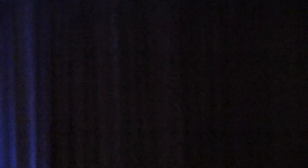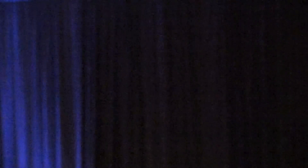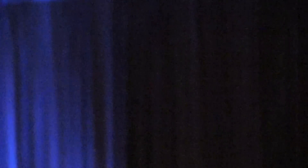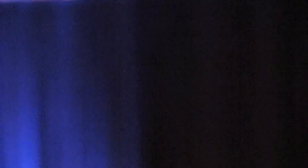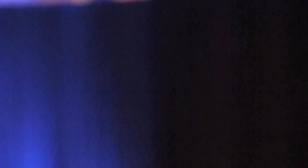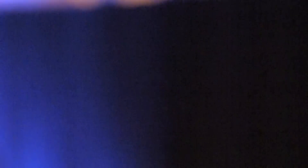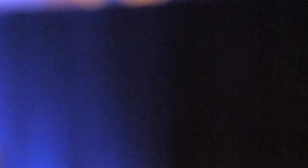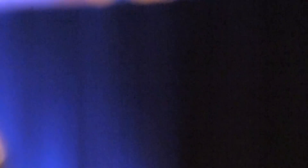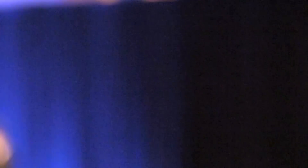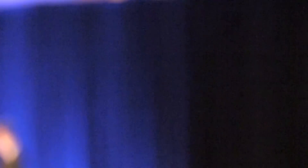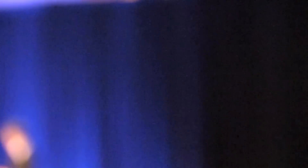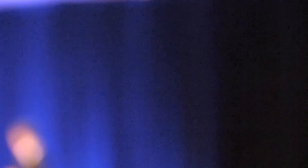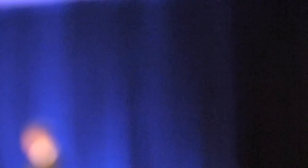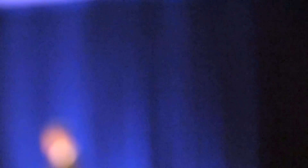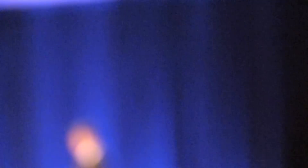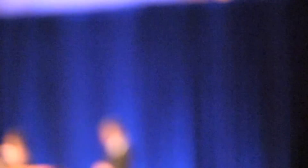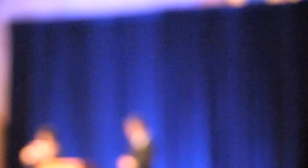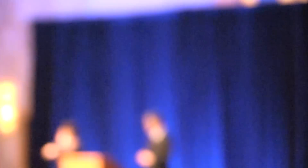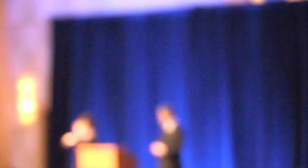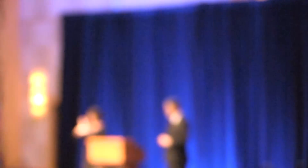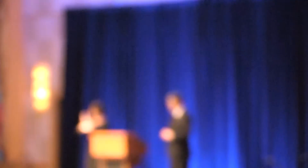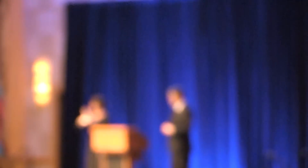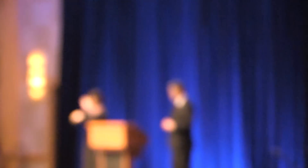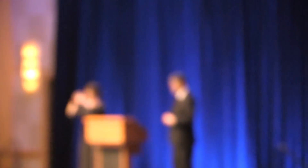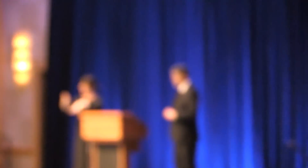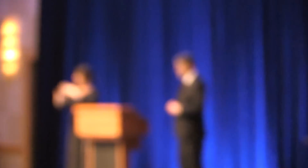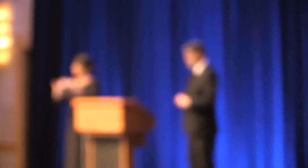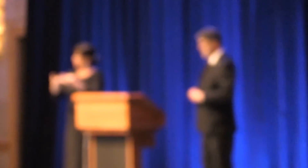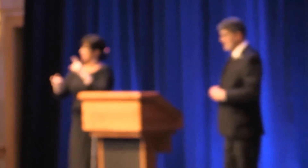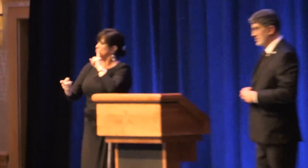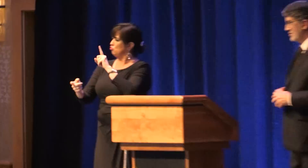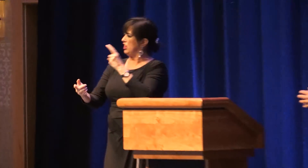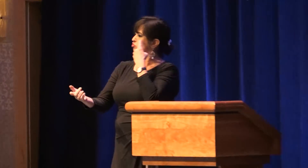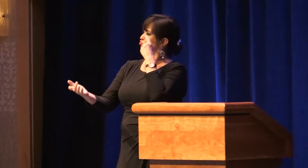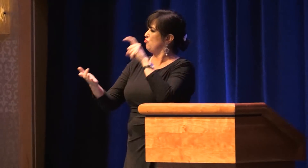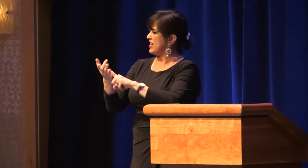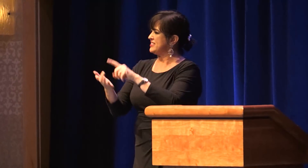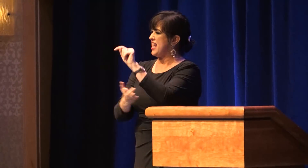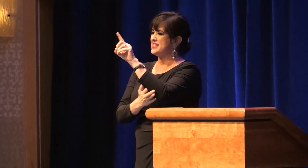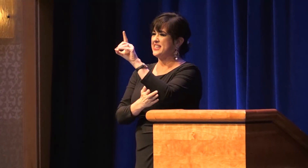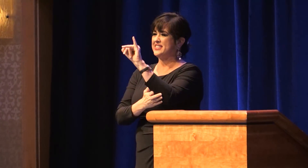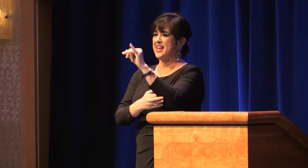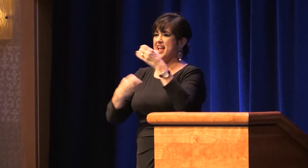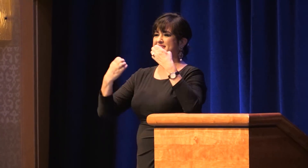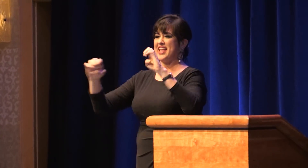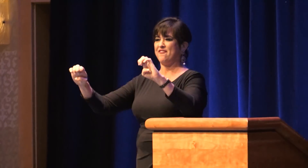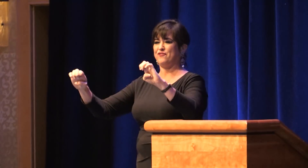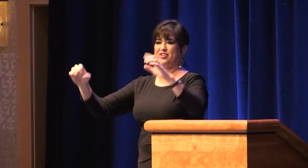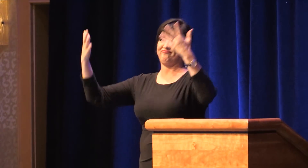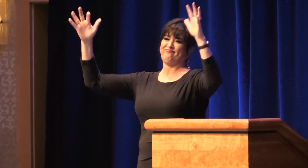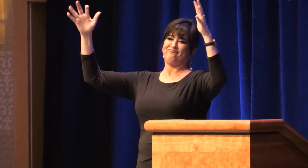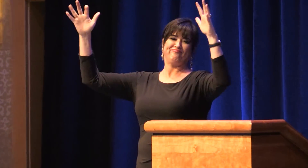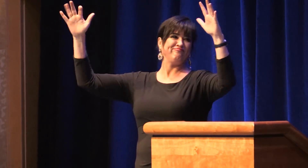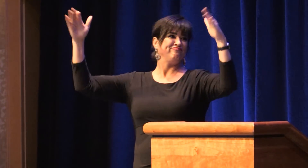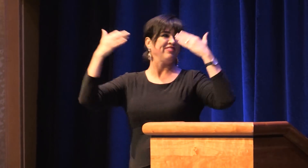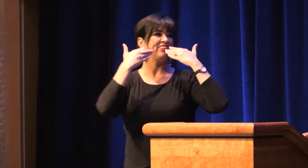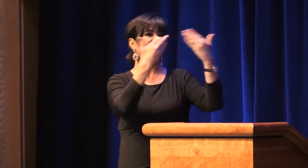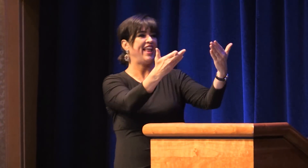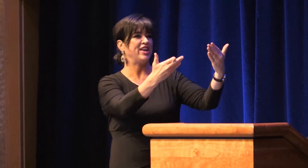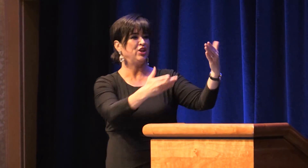That was so nice of him to make that video all the way from the FCC. Obviously, he has a super busy schedule, and he